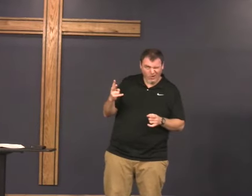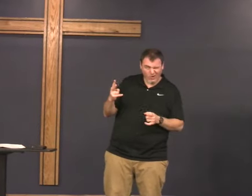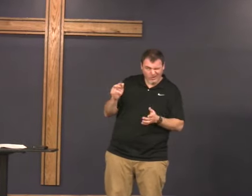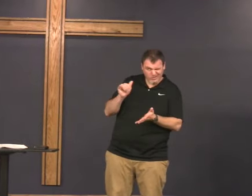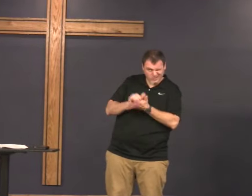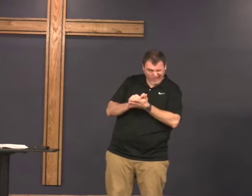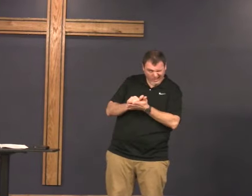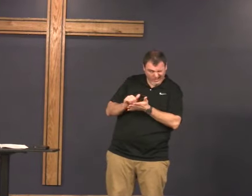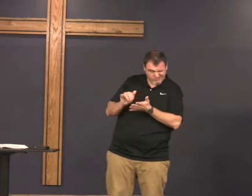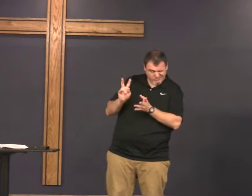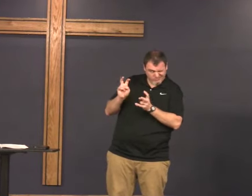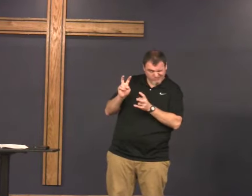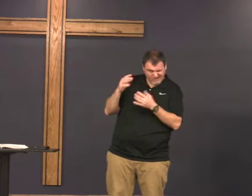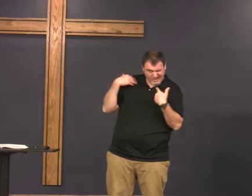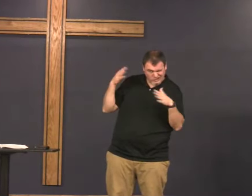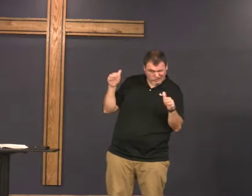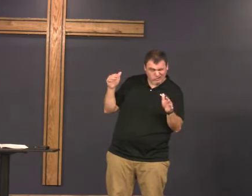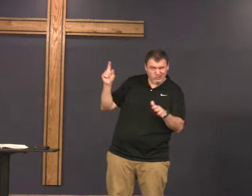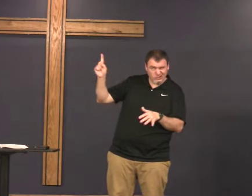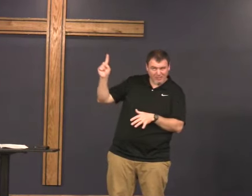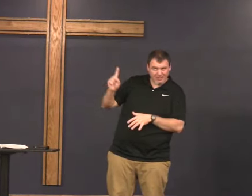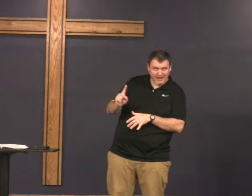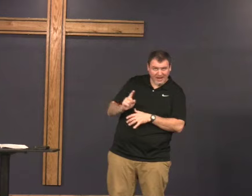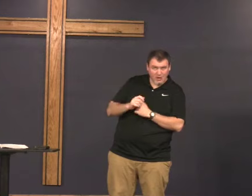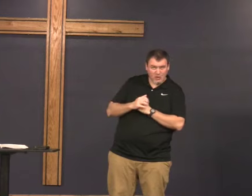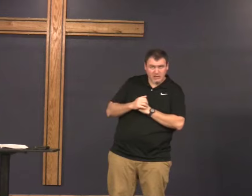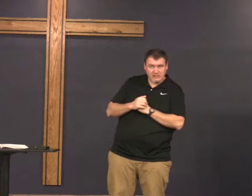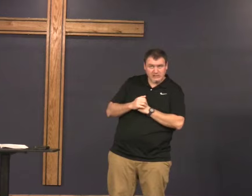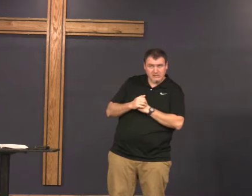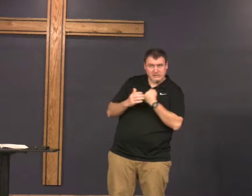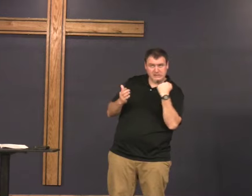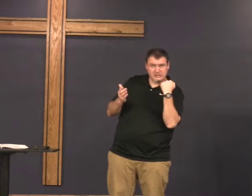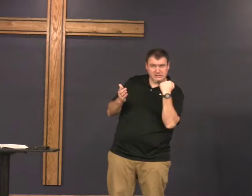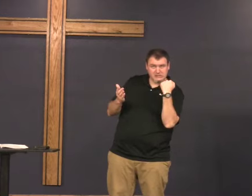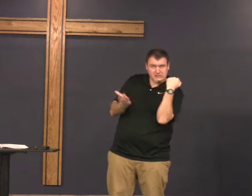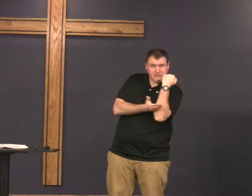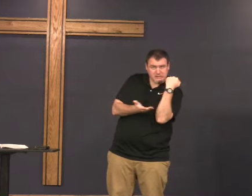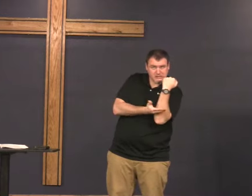But you saw that angel come down